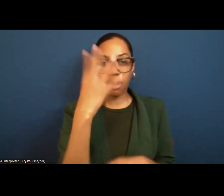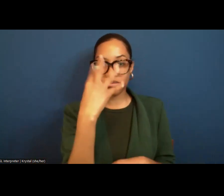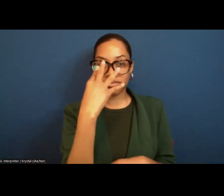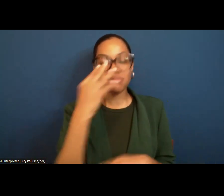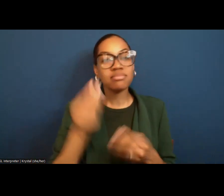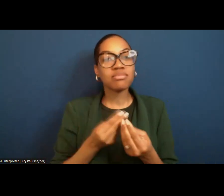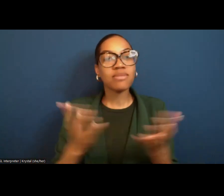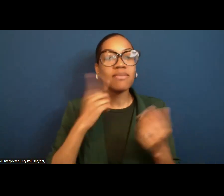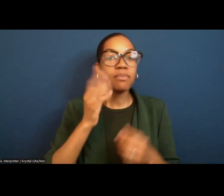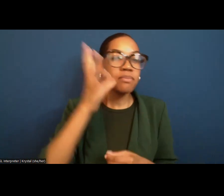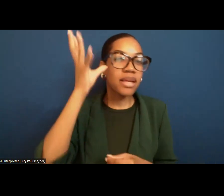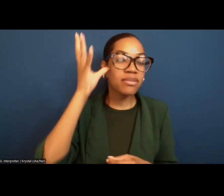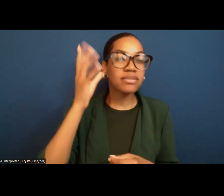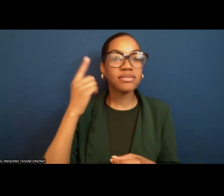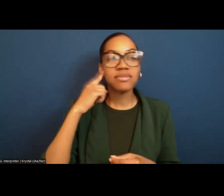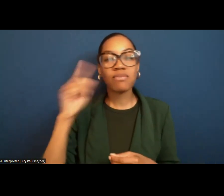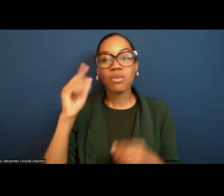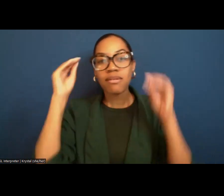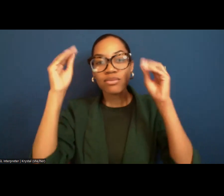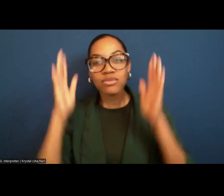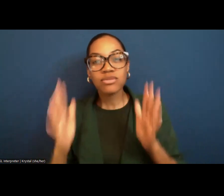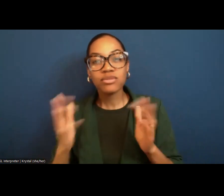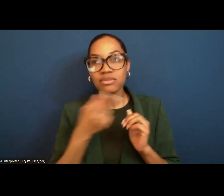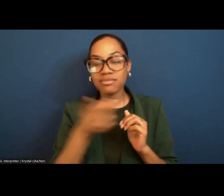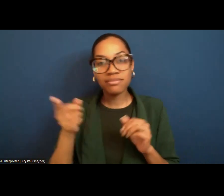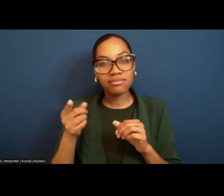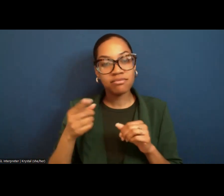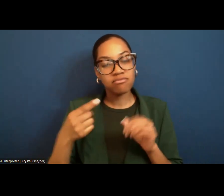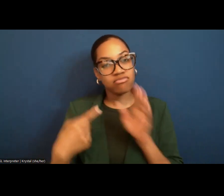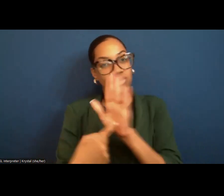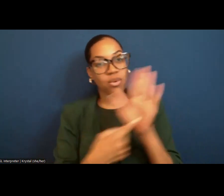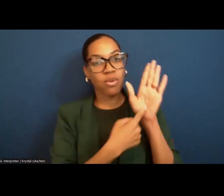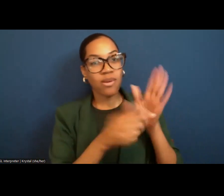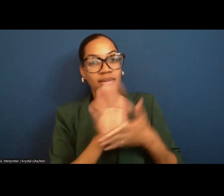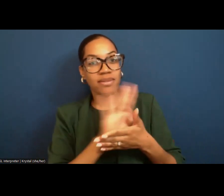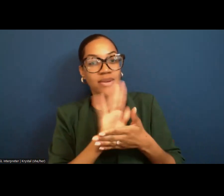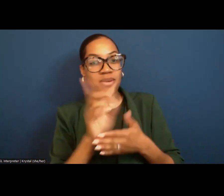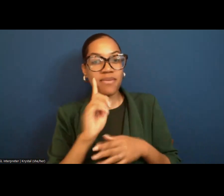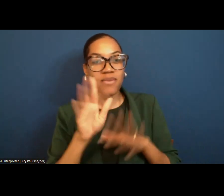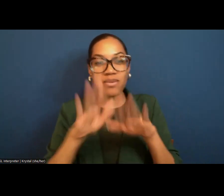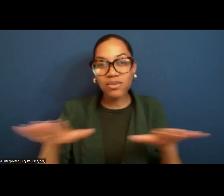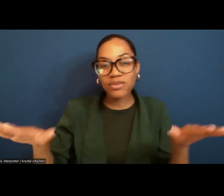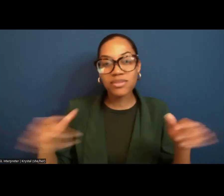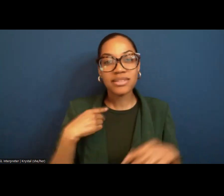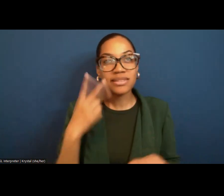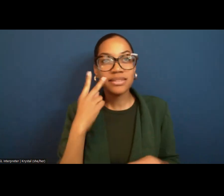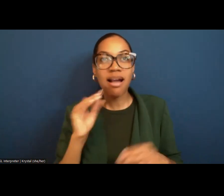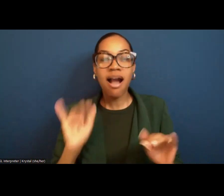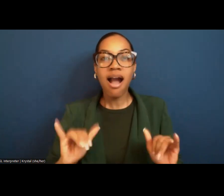resource to help build the esteem and self-love and peace and